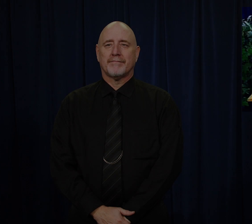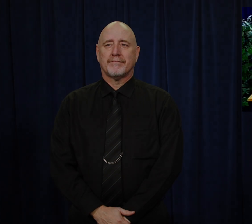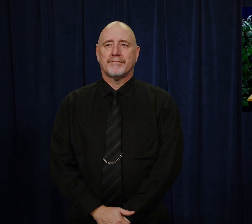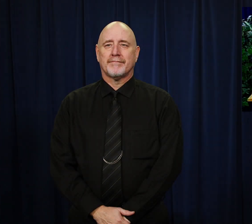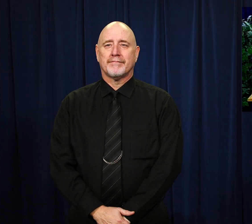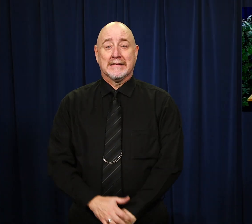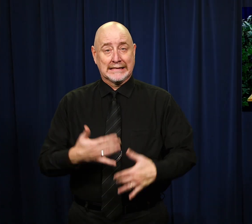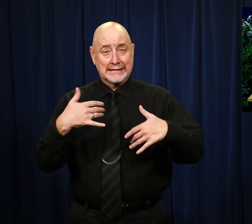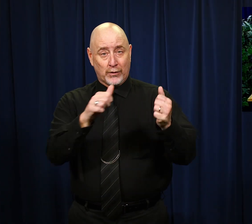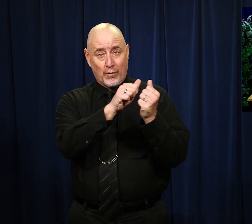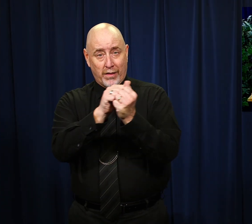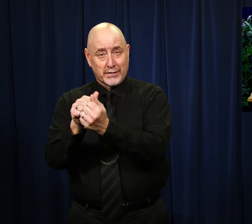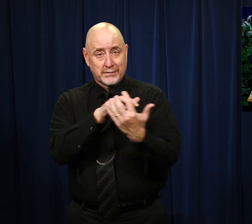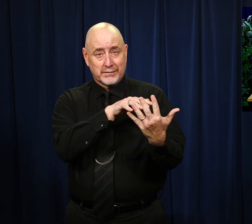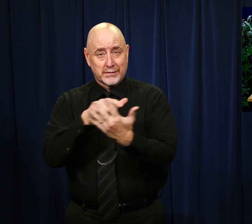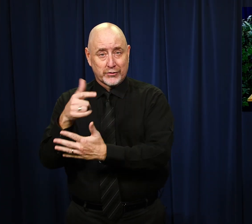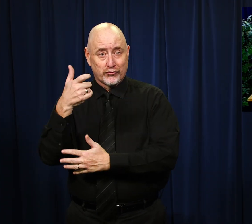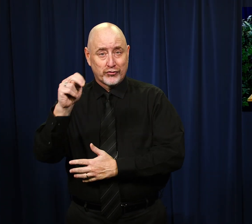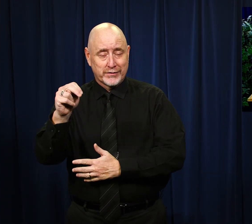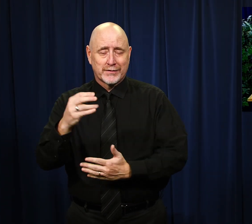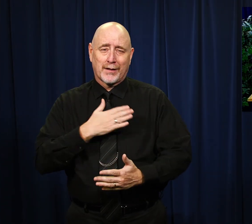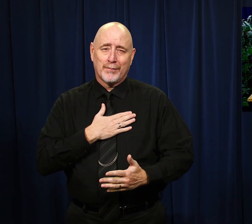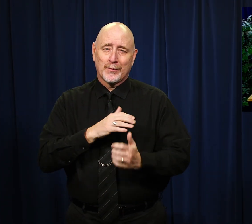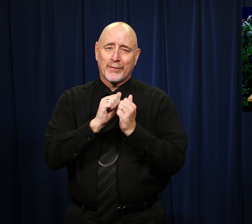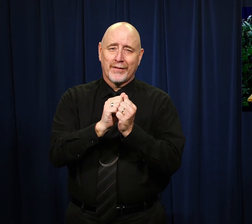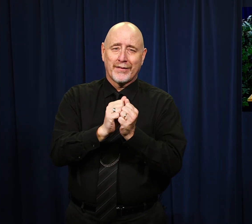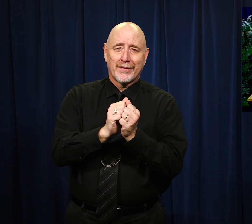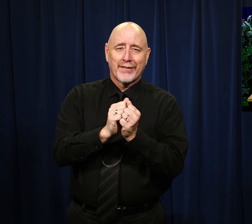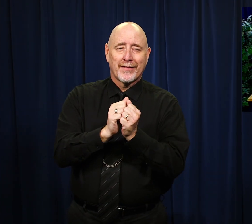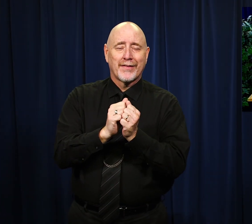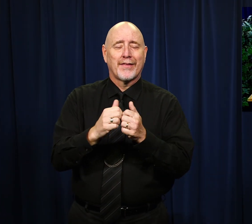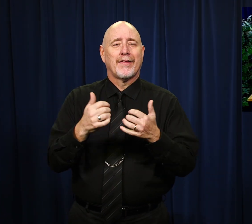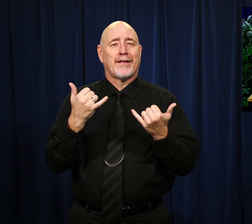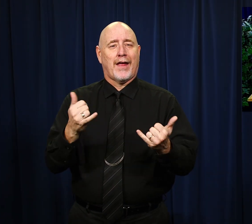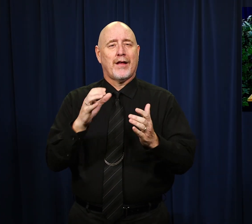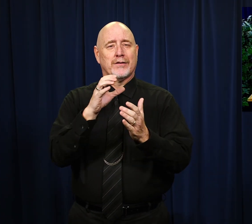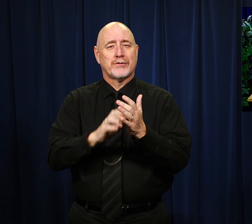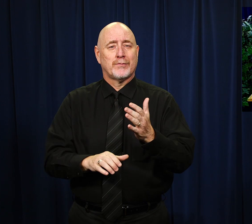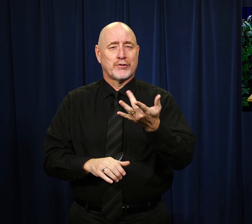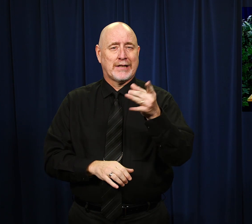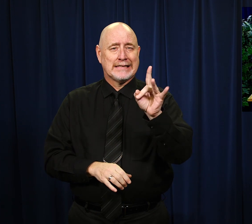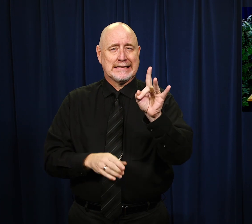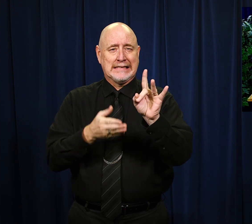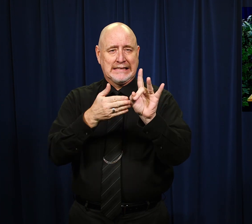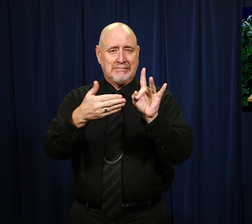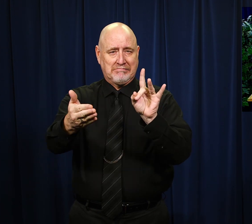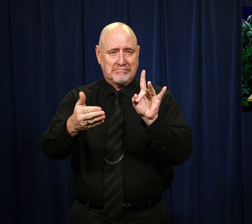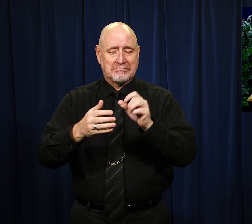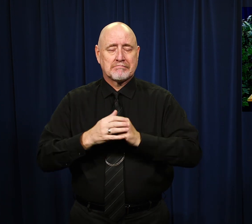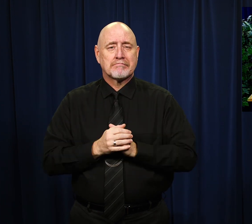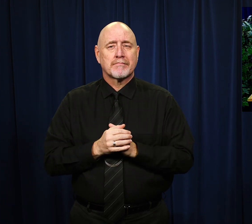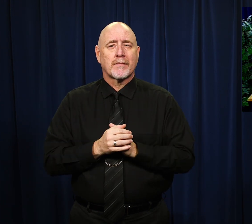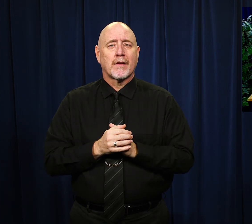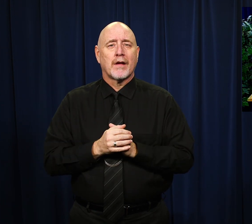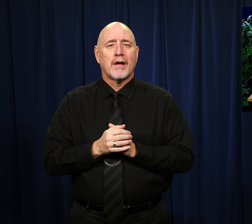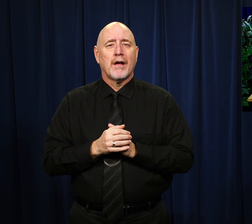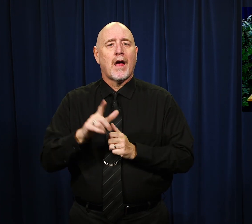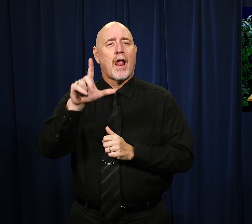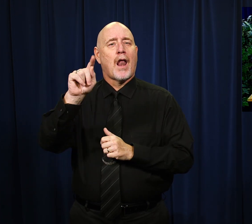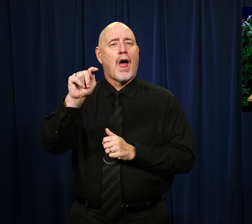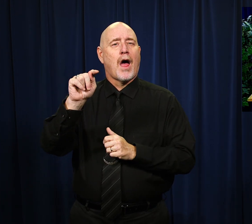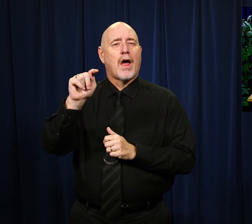I'm glad you're still studying with us in the book of Genesis. We are now beginning in chapter 18, the deliverance of